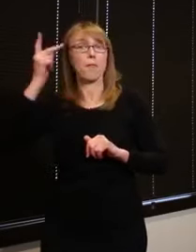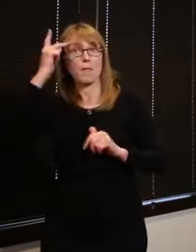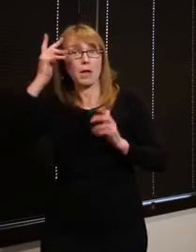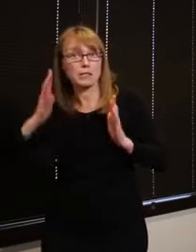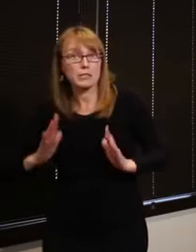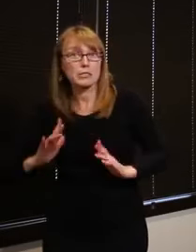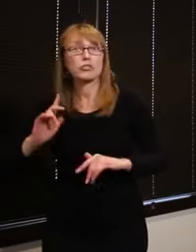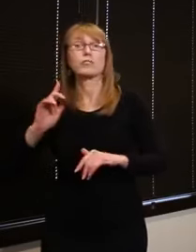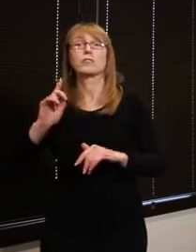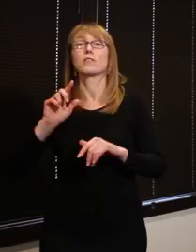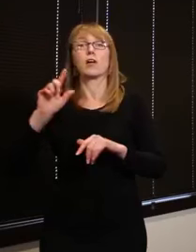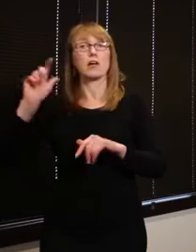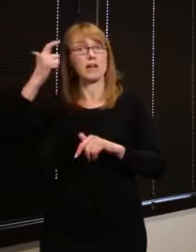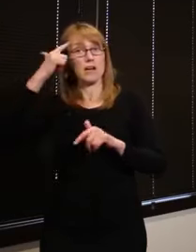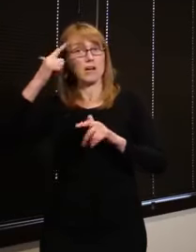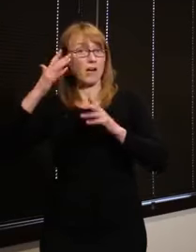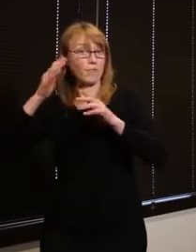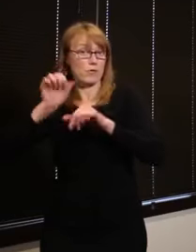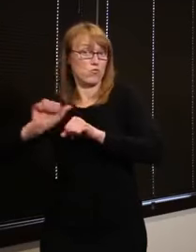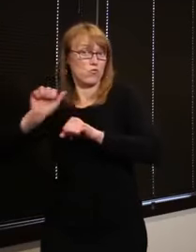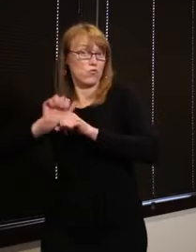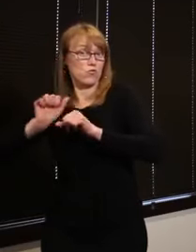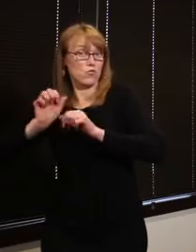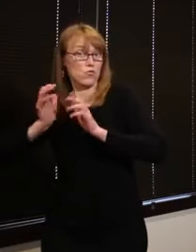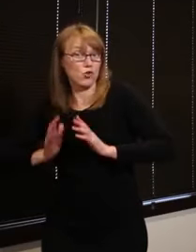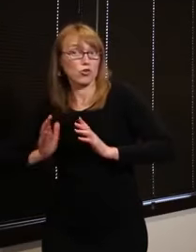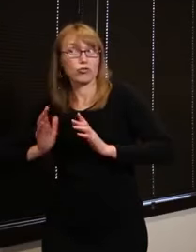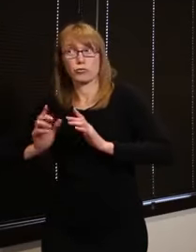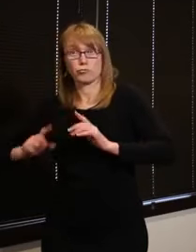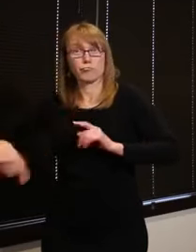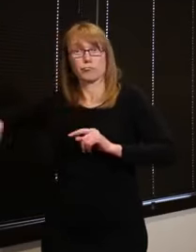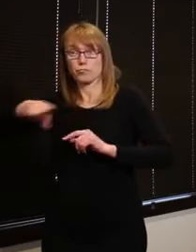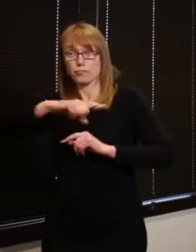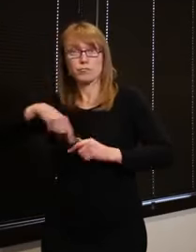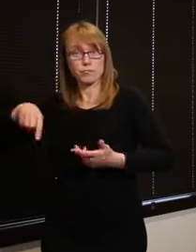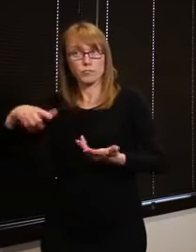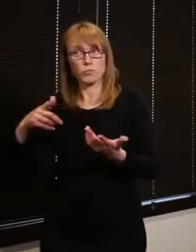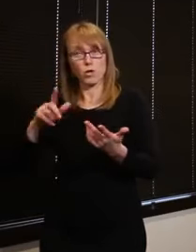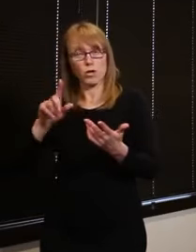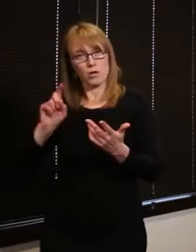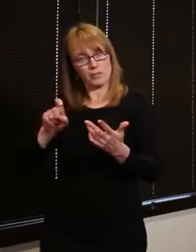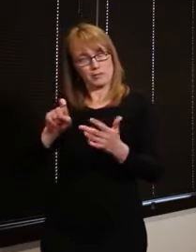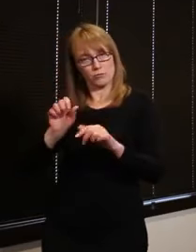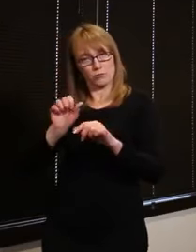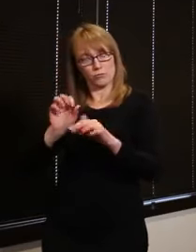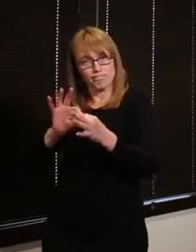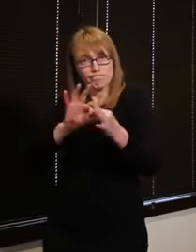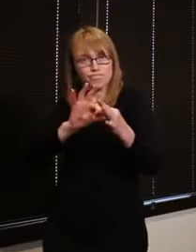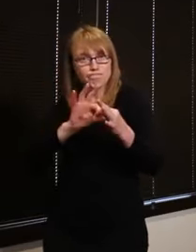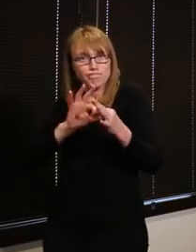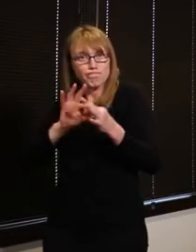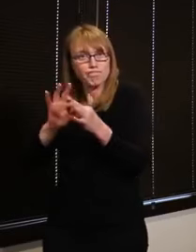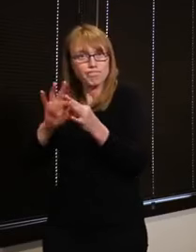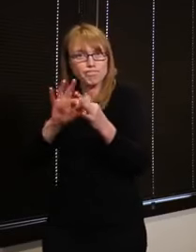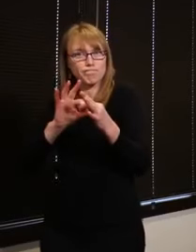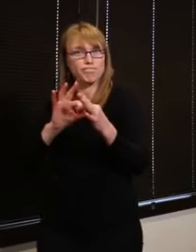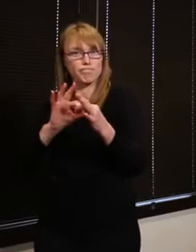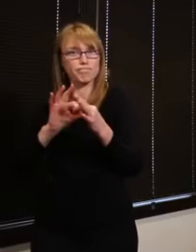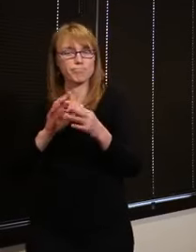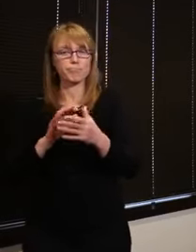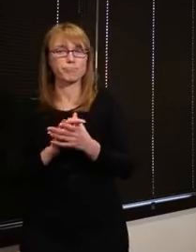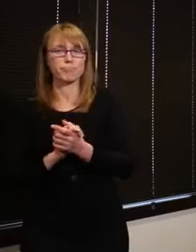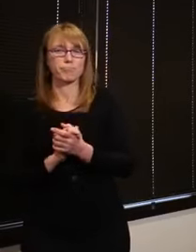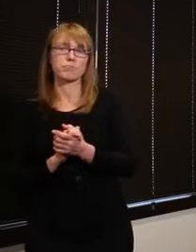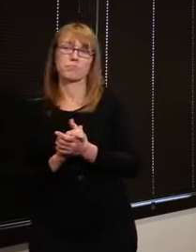Everybody certainly wants to get back to normal. I personally would love to get back to normal. But I don't want us to suffer on the back